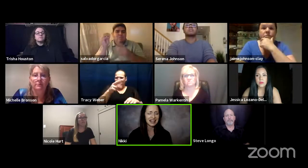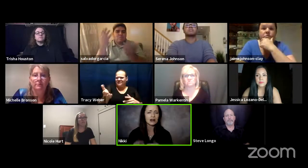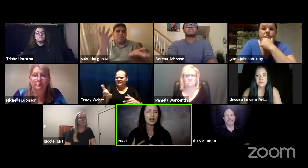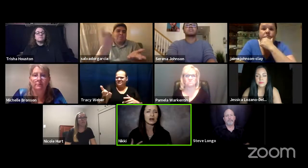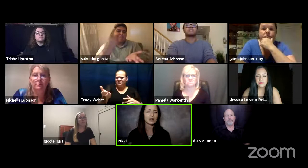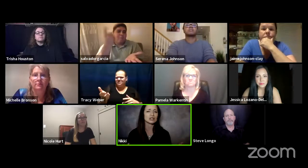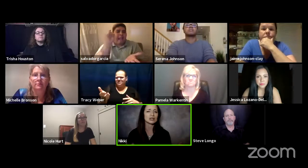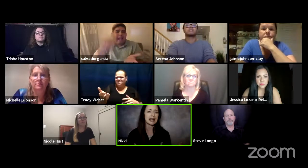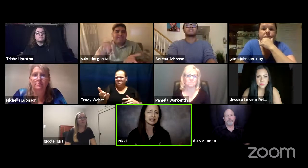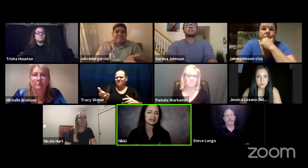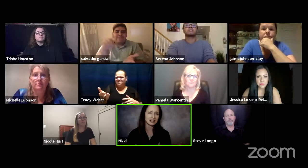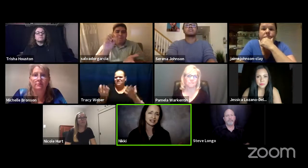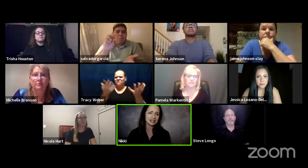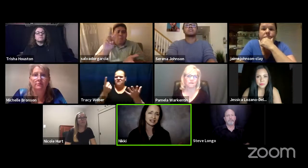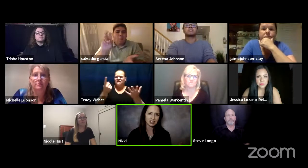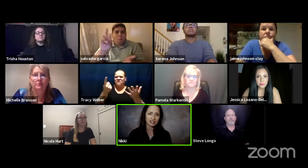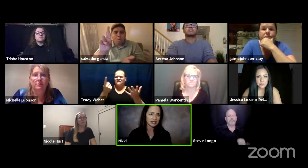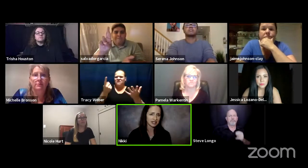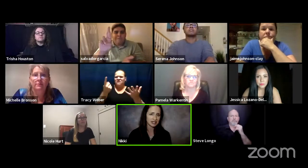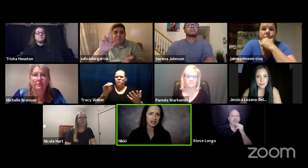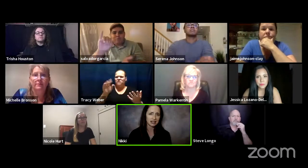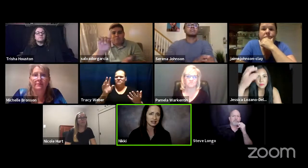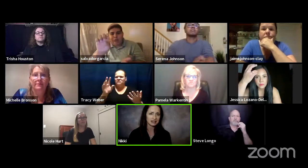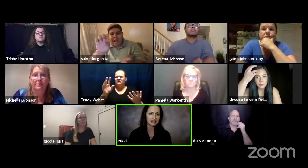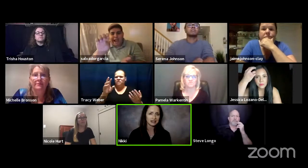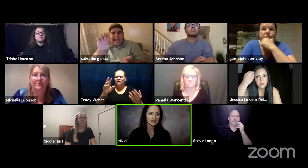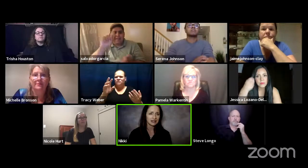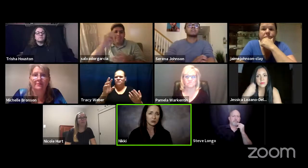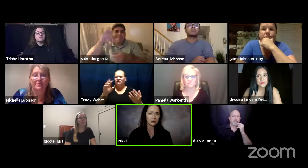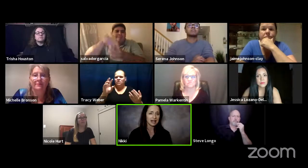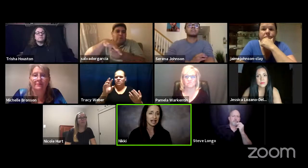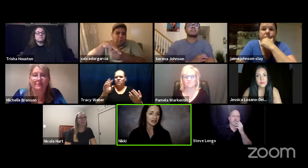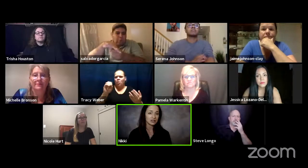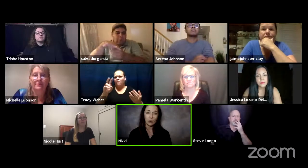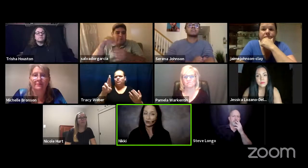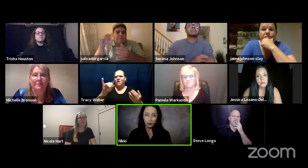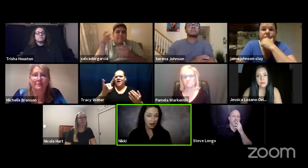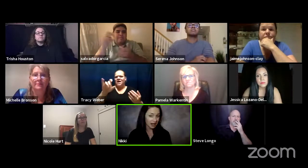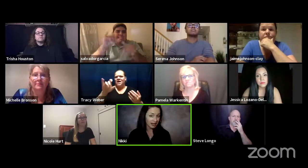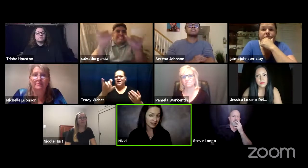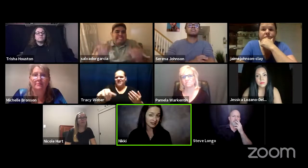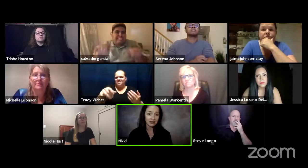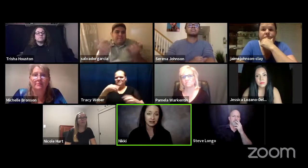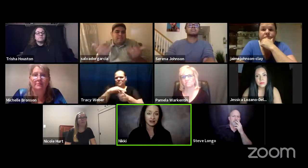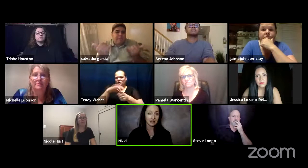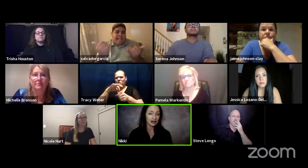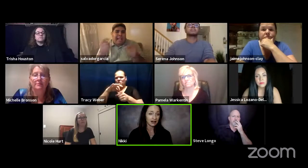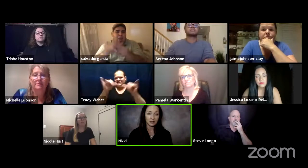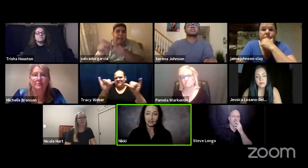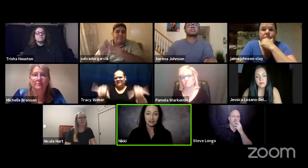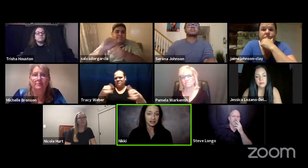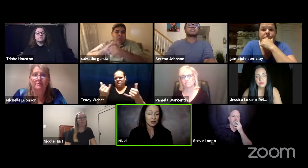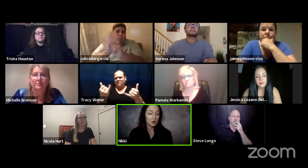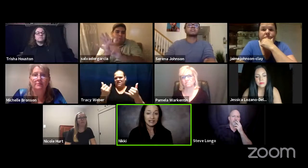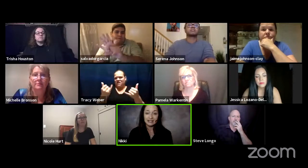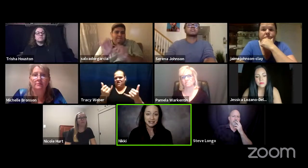don't know, I don't want it to look badly on DHHSC. I think we might have to override the voting